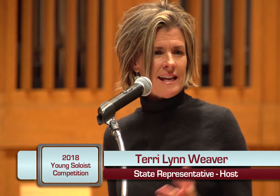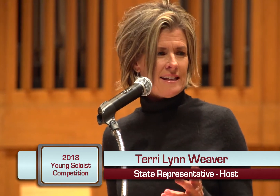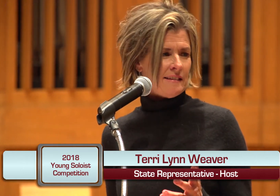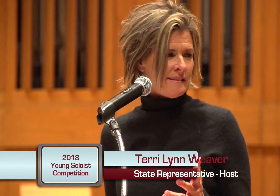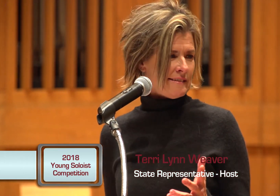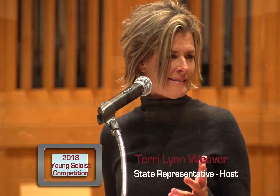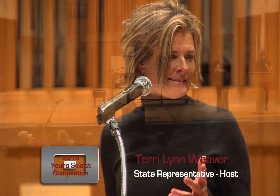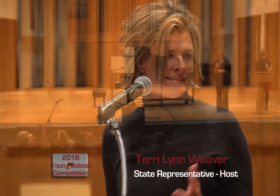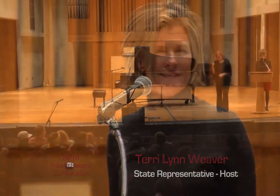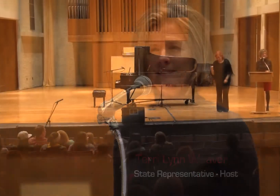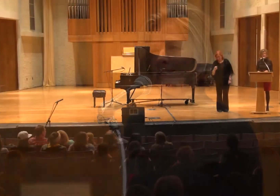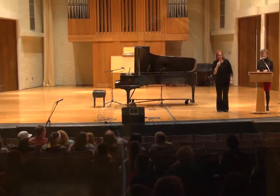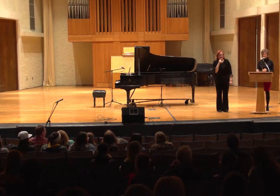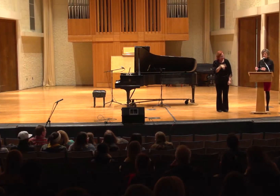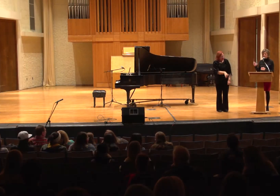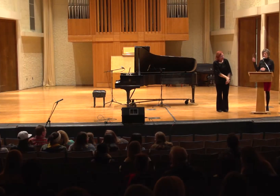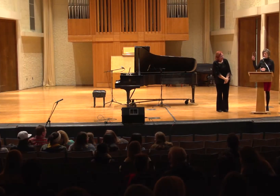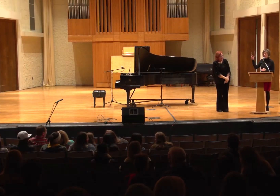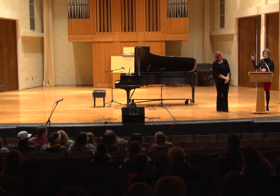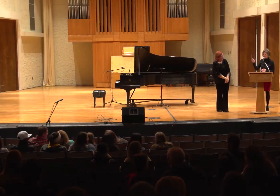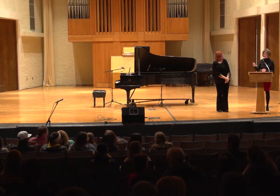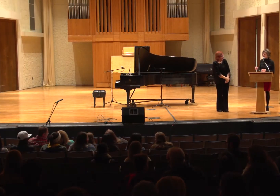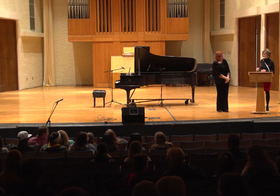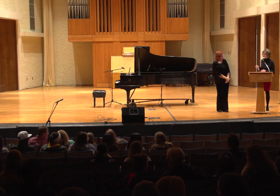Just say it.